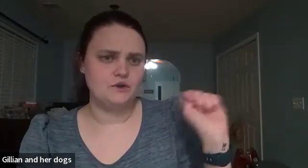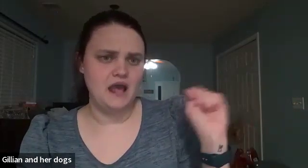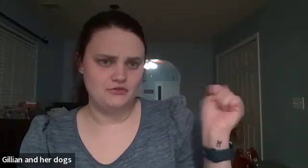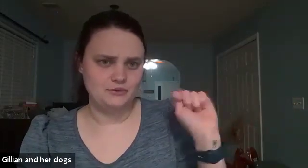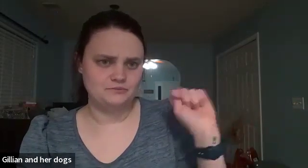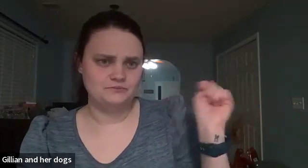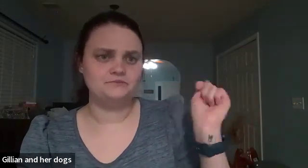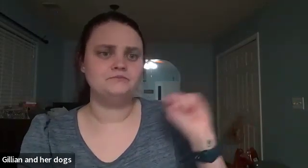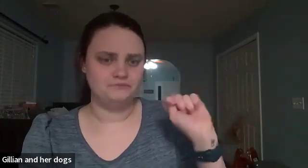and forth. Bathroom.